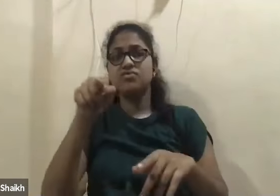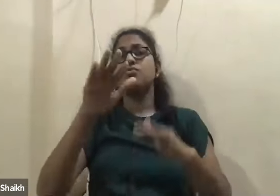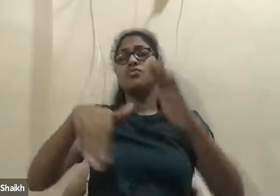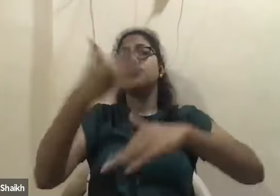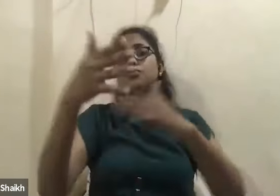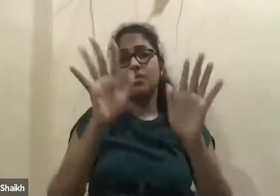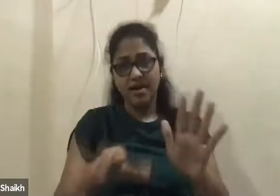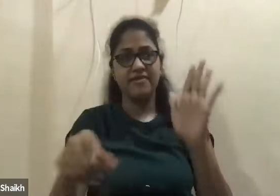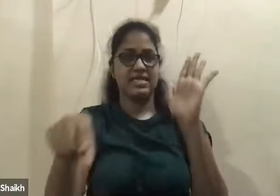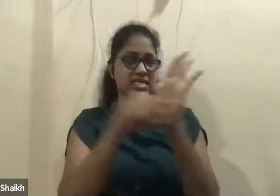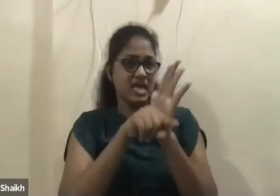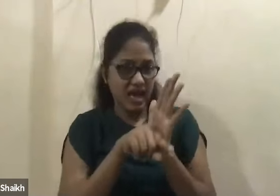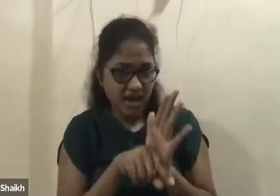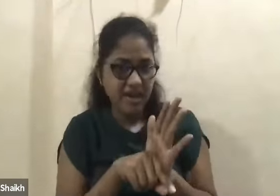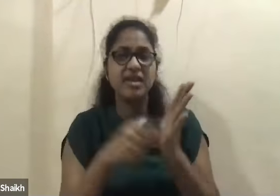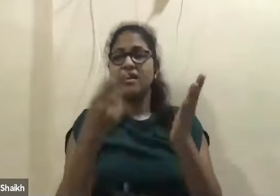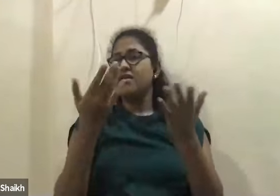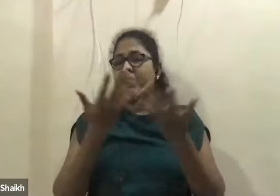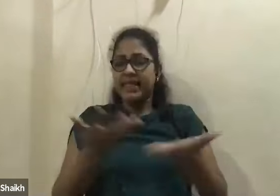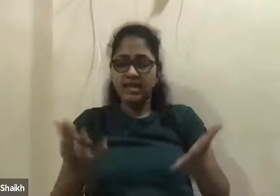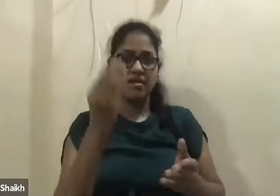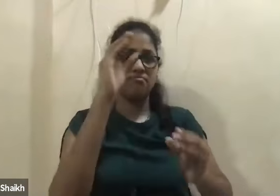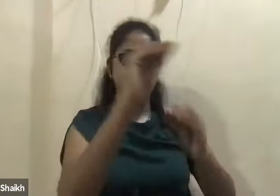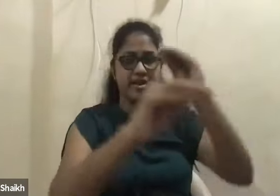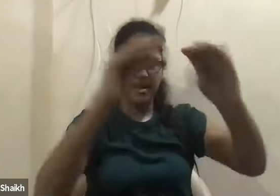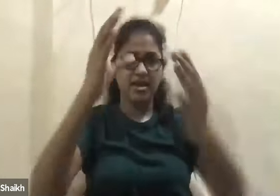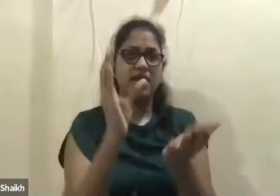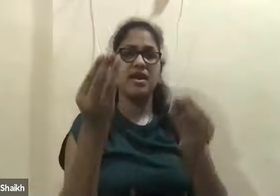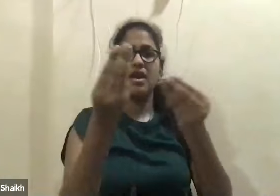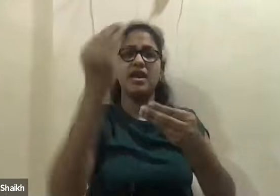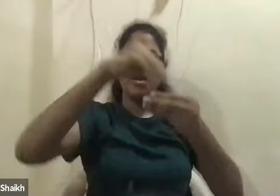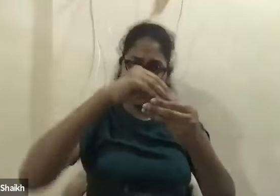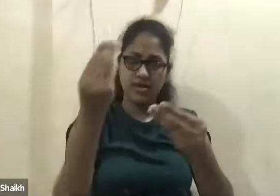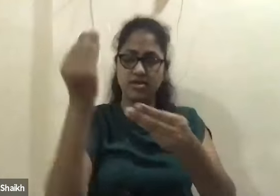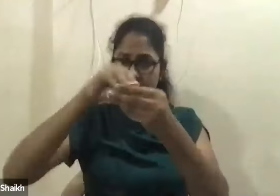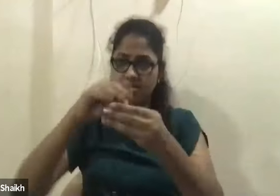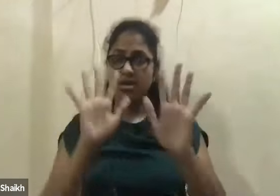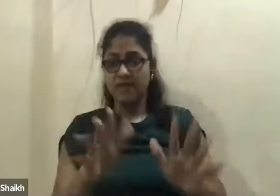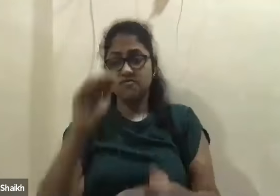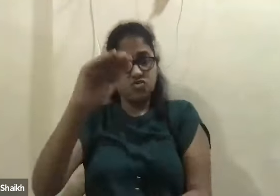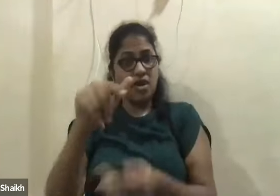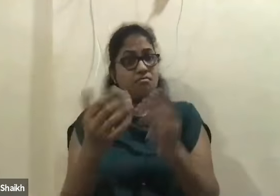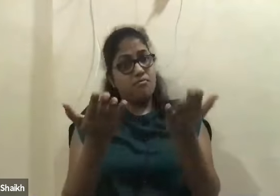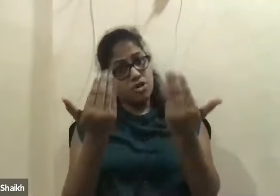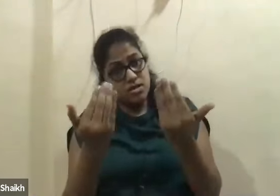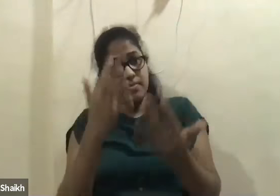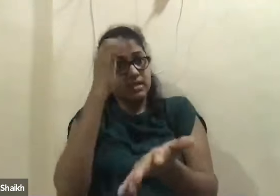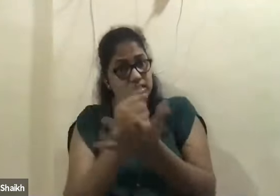invest somewhere. All these decisions have to be taken. If the child is capable of taking all those decisions, then no problem.